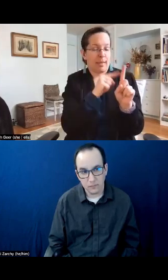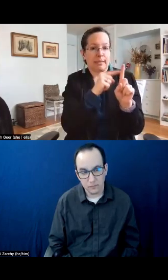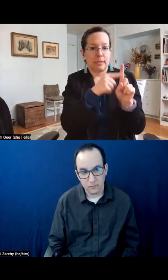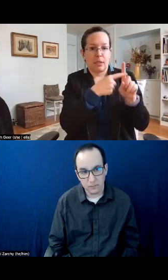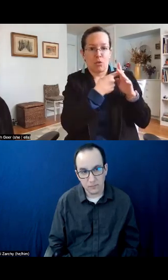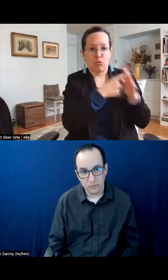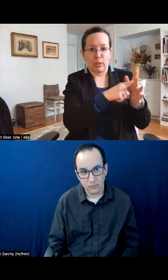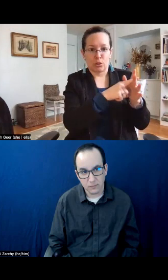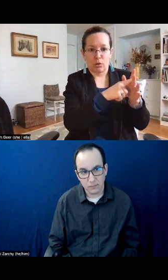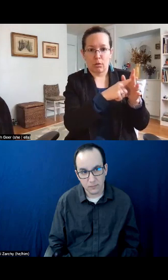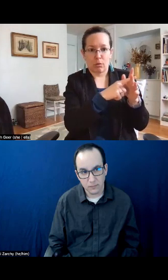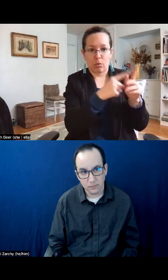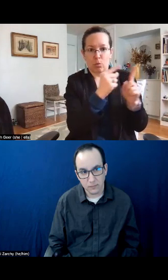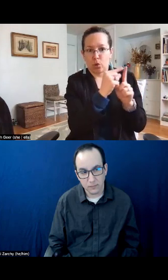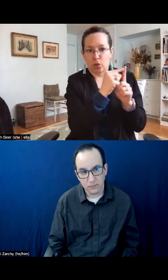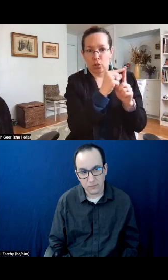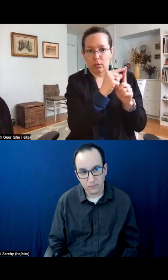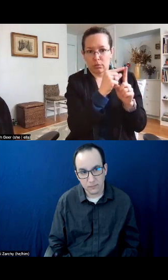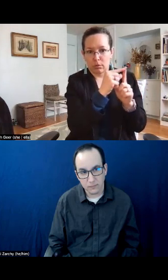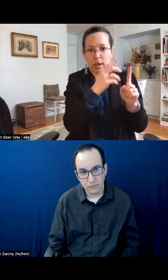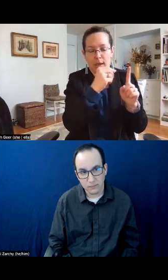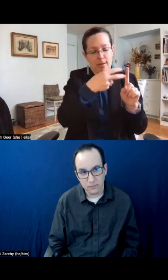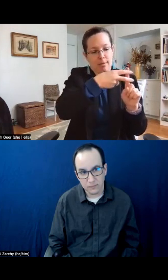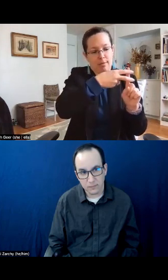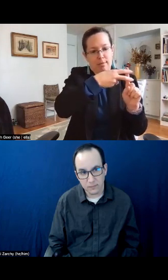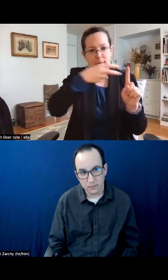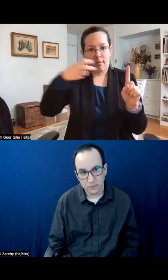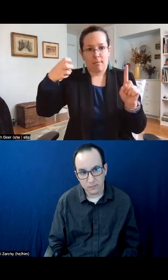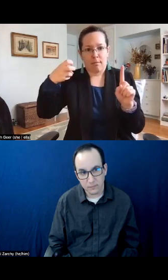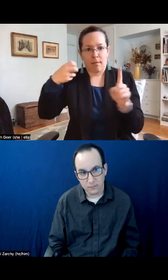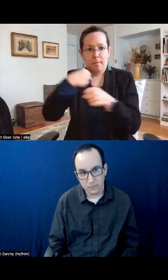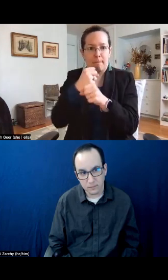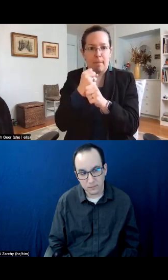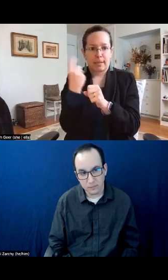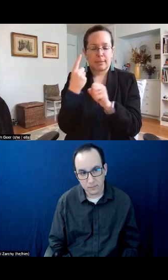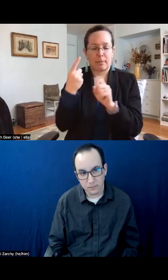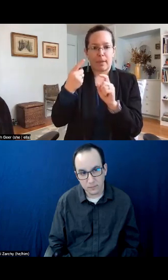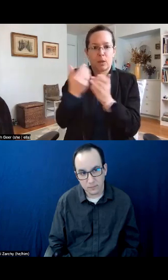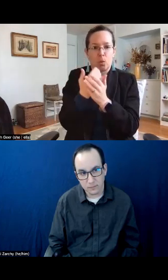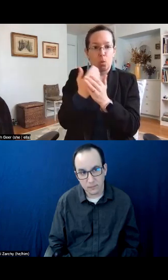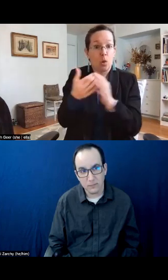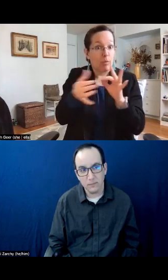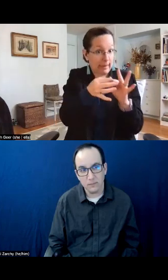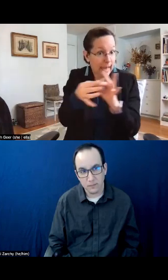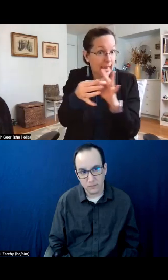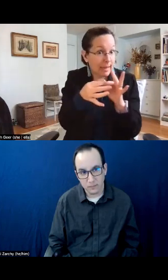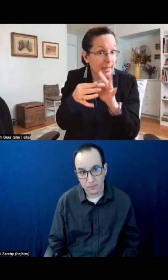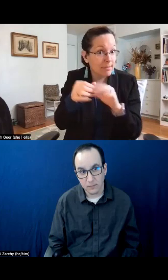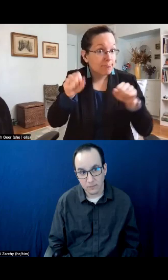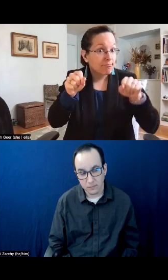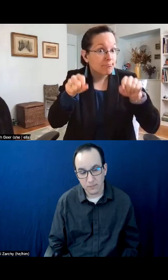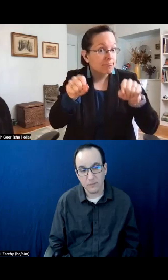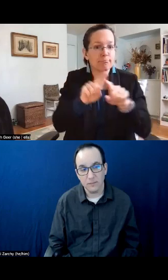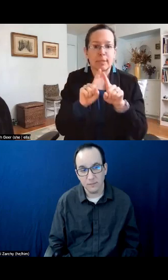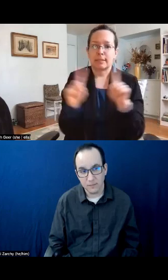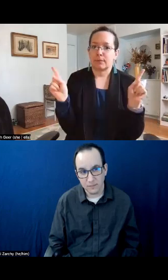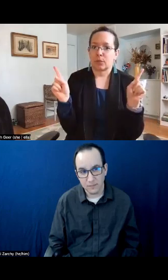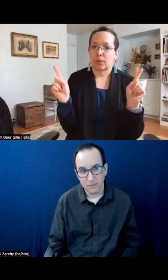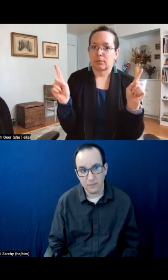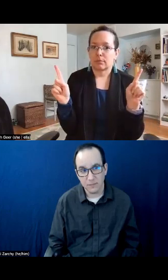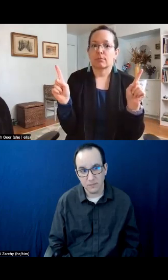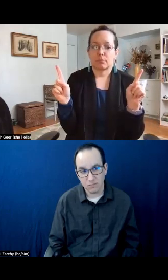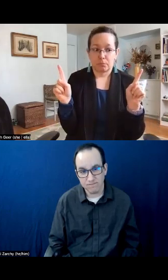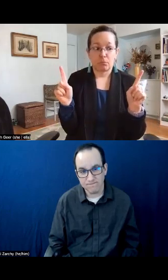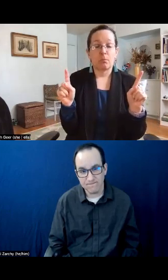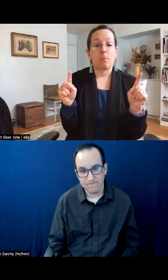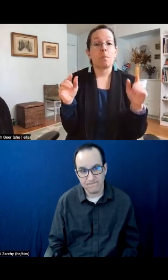change to create an antonym. So we sign it in this very particular way because we take the origin with our non-dominant index finger and